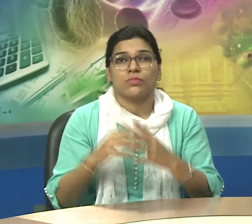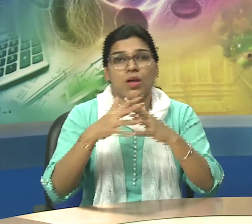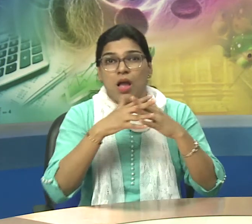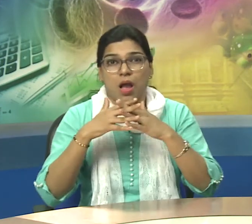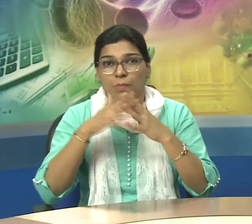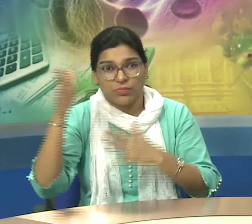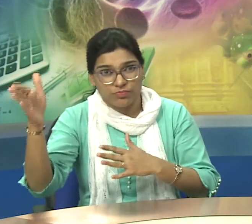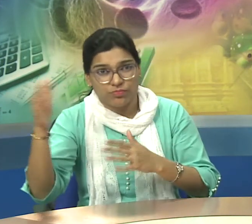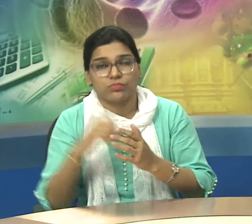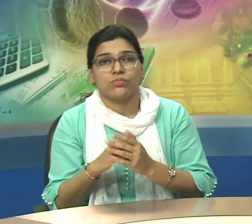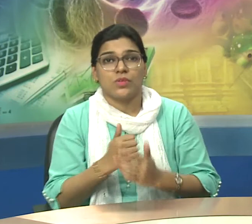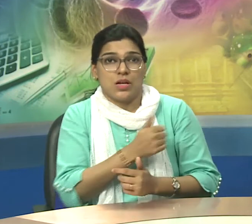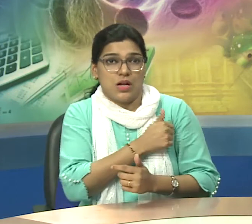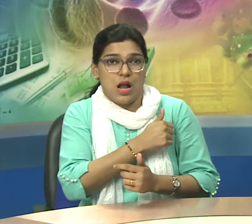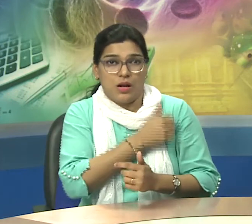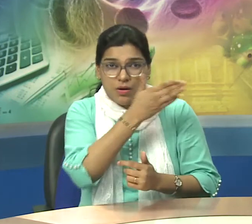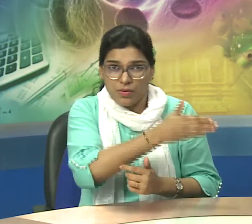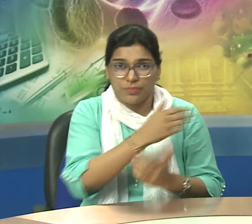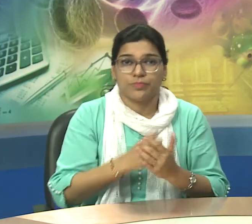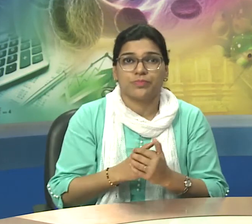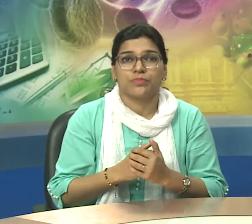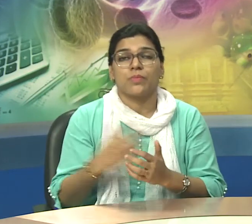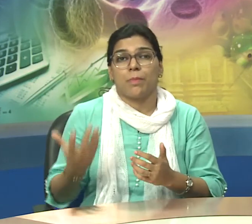Afghanistan, USA, Canada,